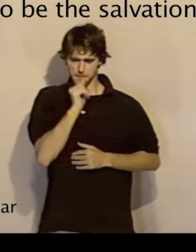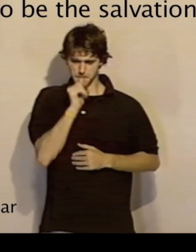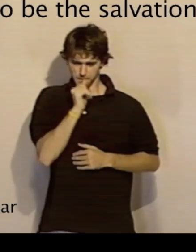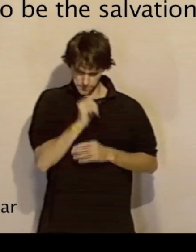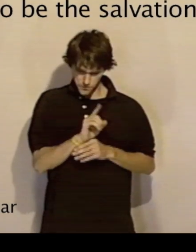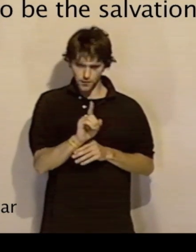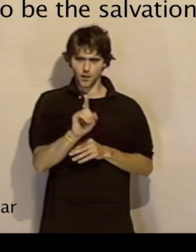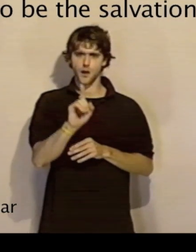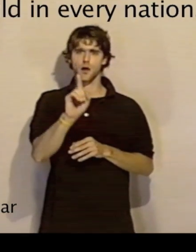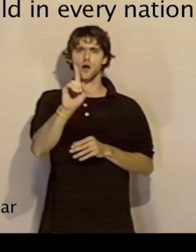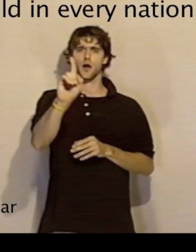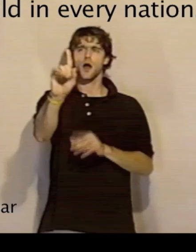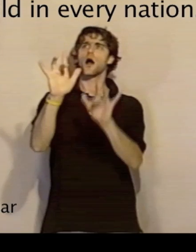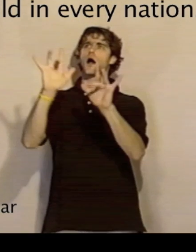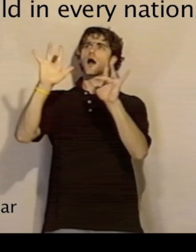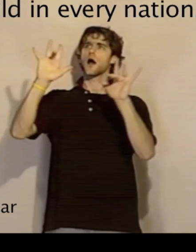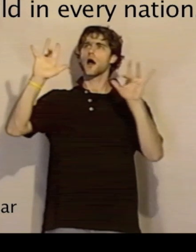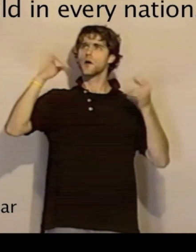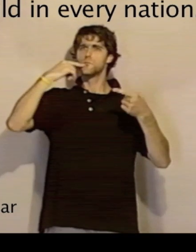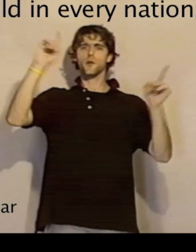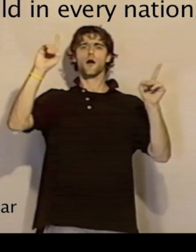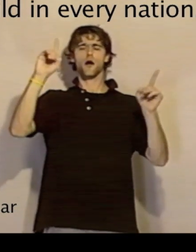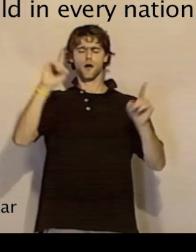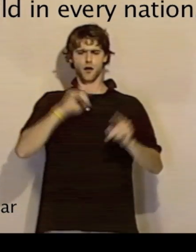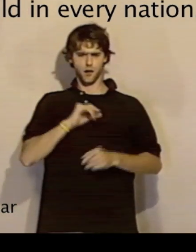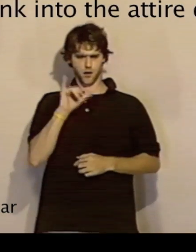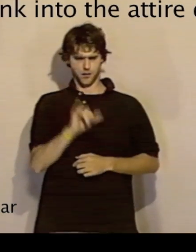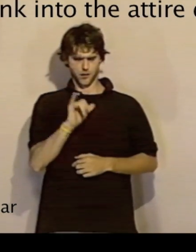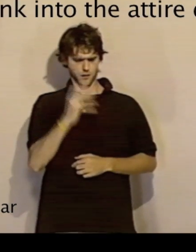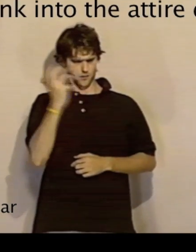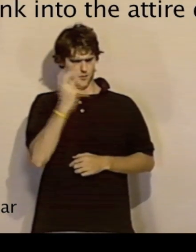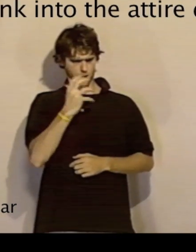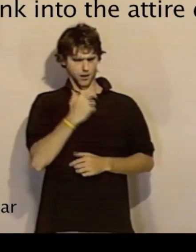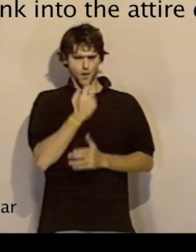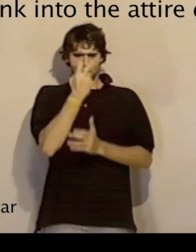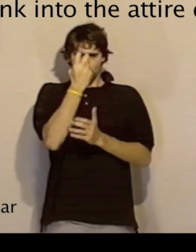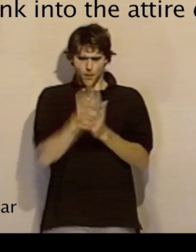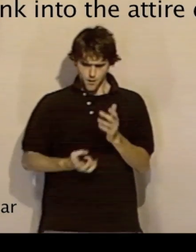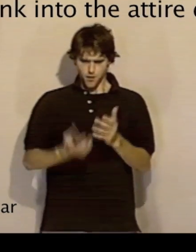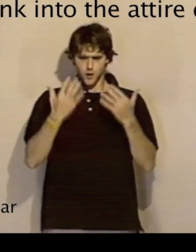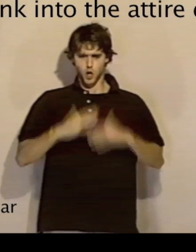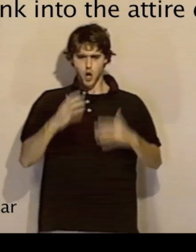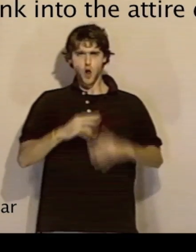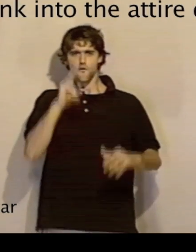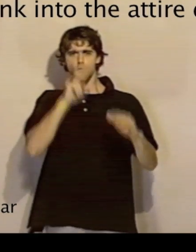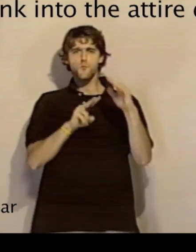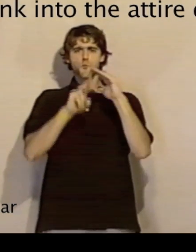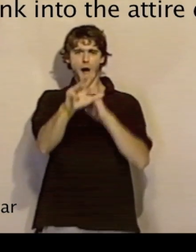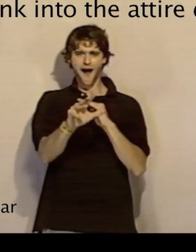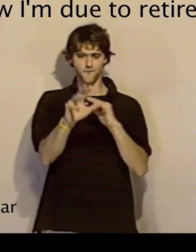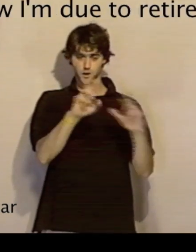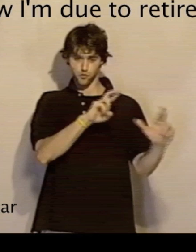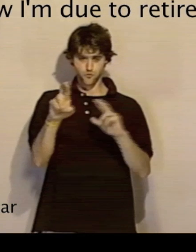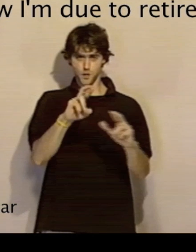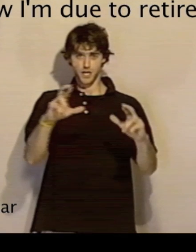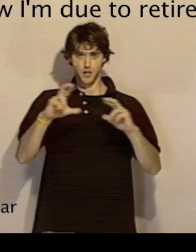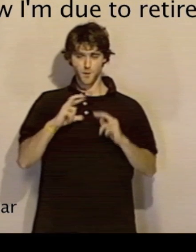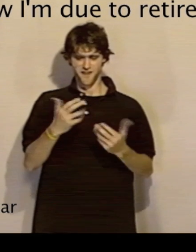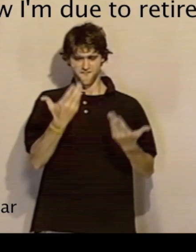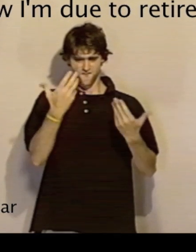the salvation of every man, woman, and child. In every nation, whoa, that's wild. I think as I sink into the attire, dude. A prophet of my station, now